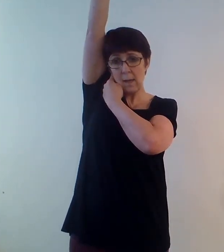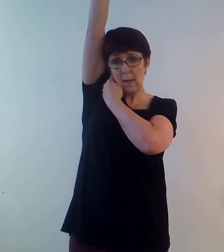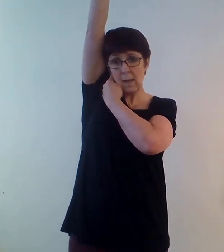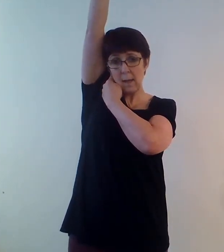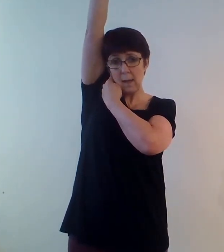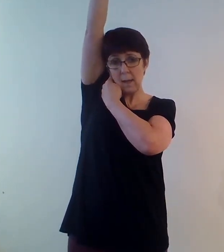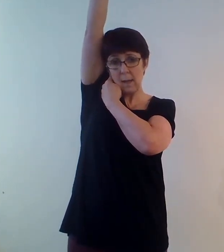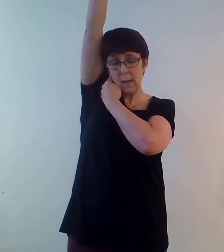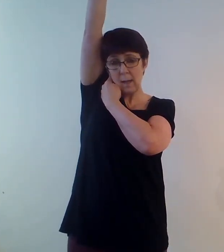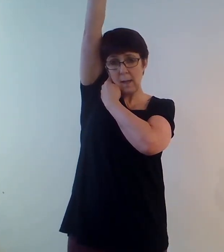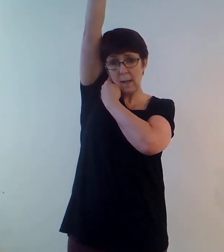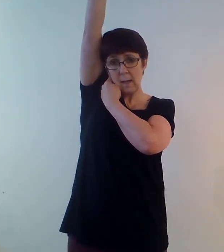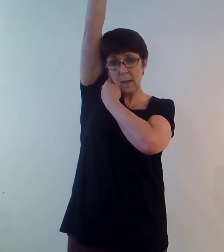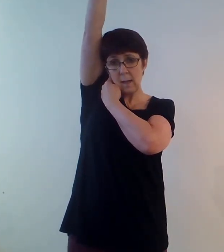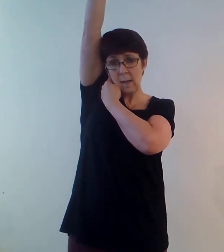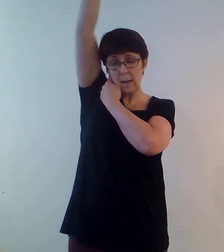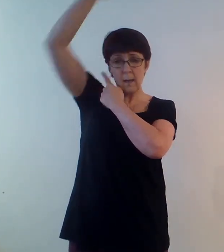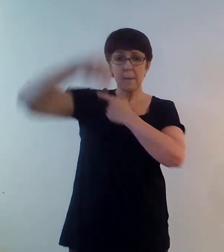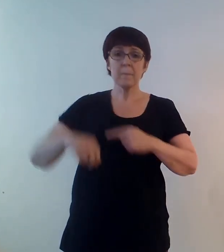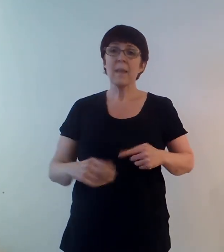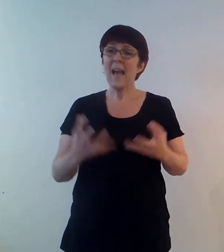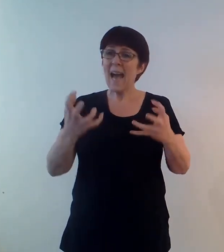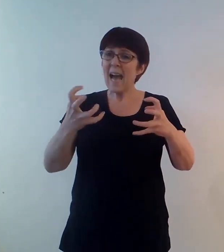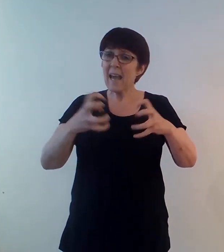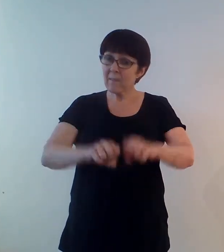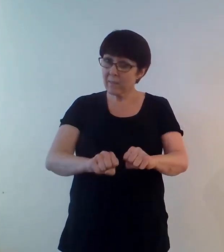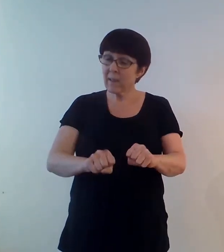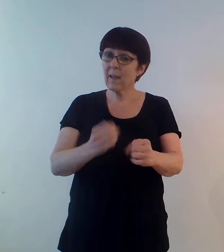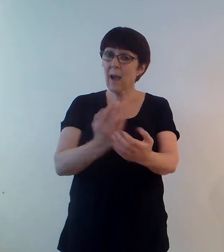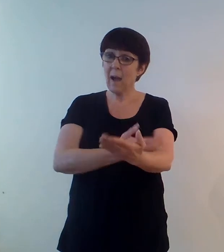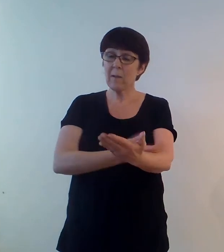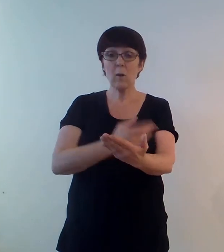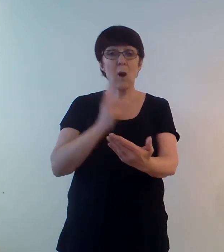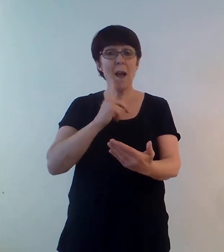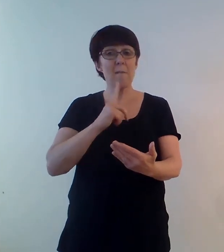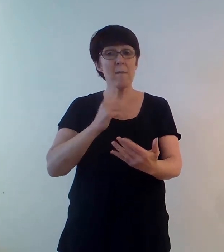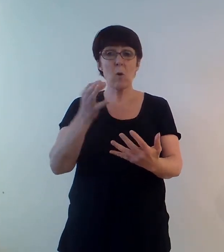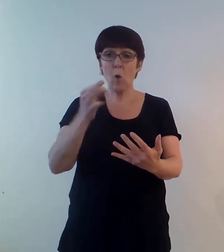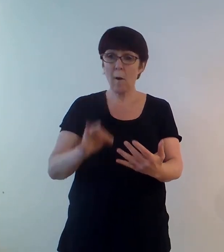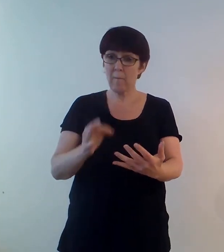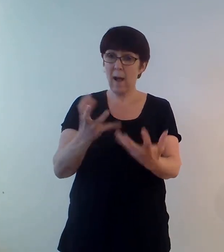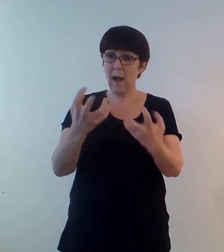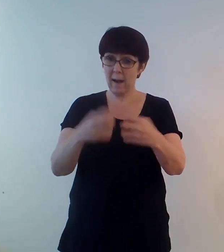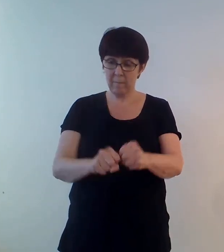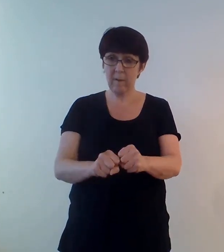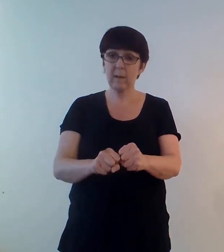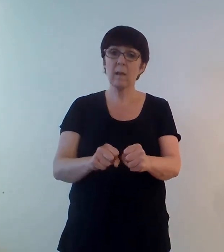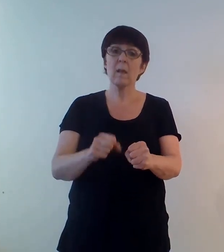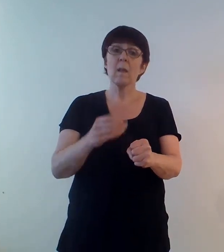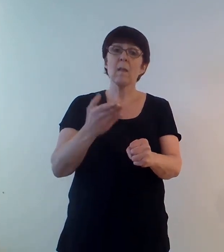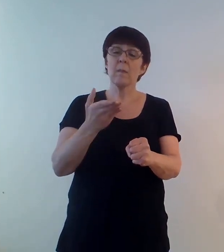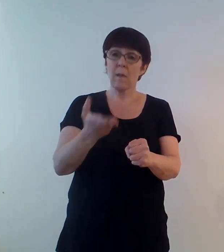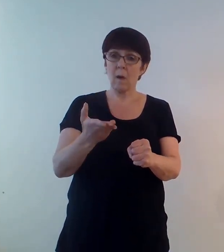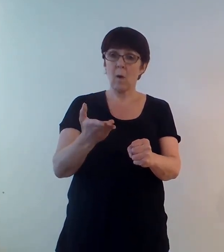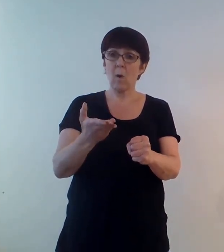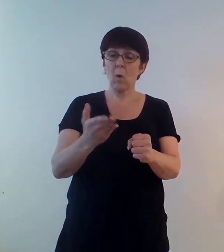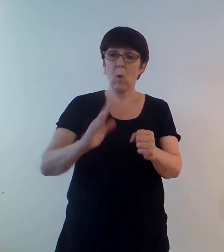bending arms. It is a tough exercise if you've never done this before. Guys, just endeavour your hardest to stay there for the 30 seconds and squeeze that lower